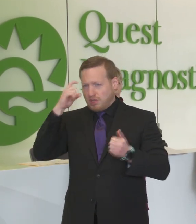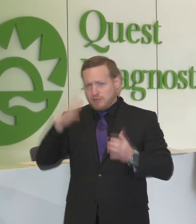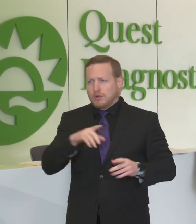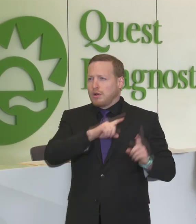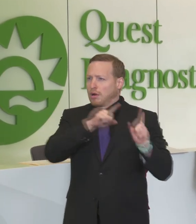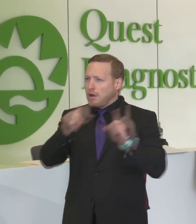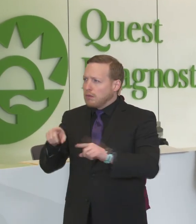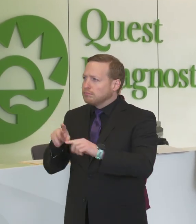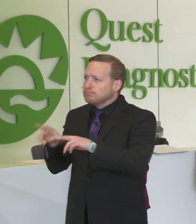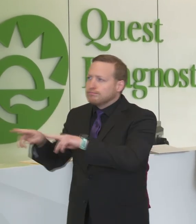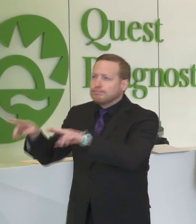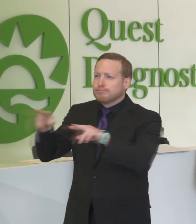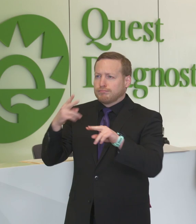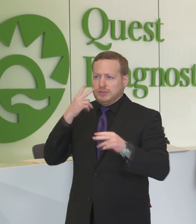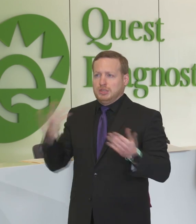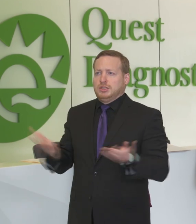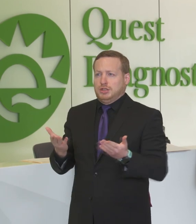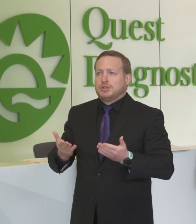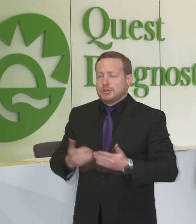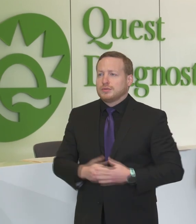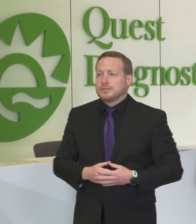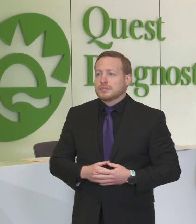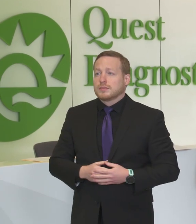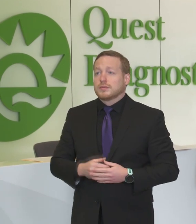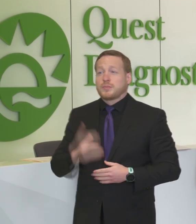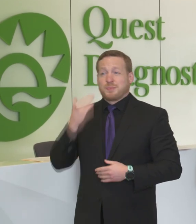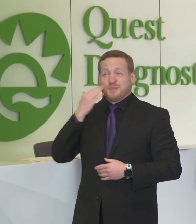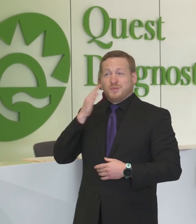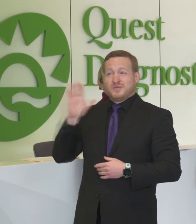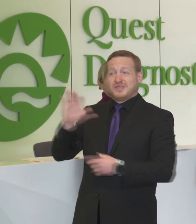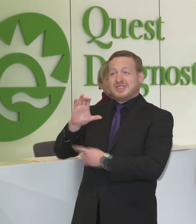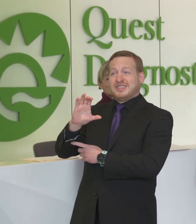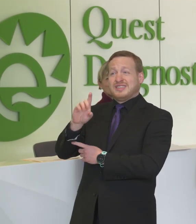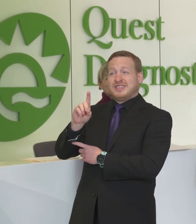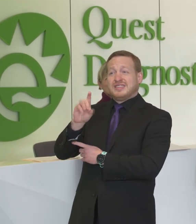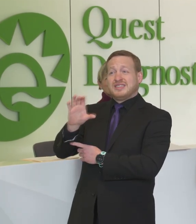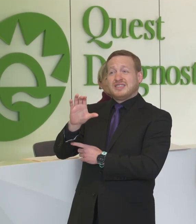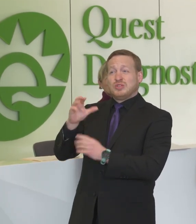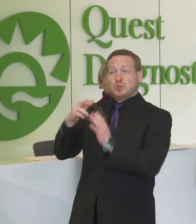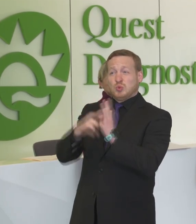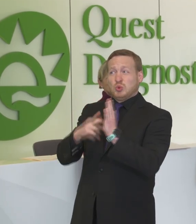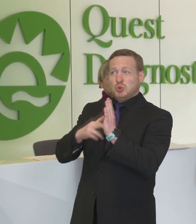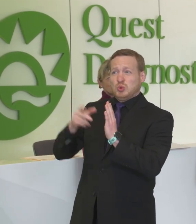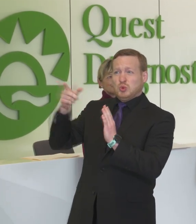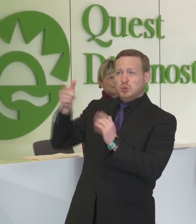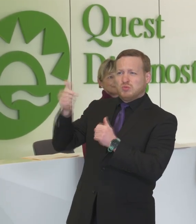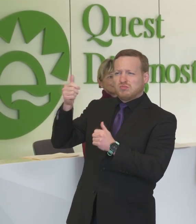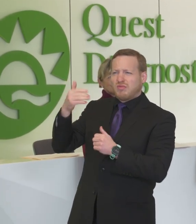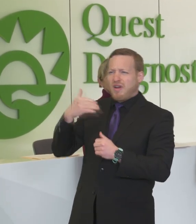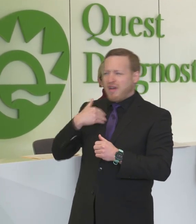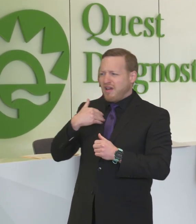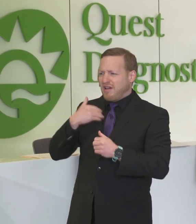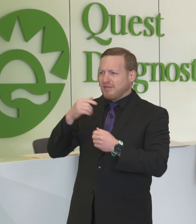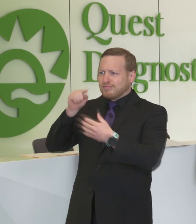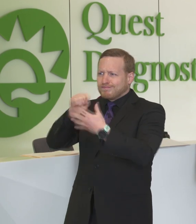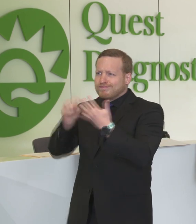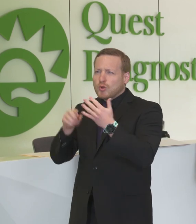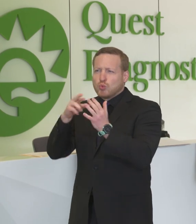could be tested a little less than a week ago. We incorporated those guidelines almost